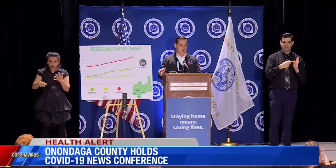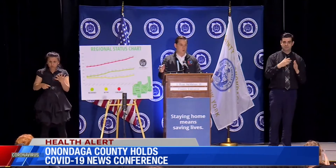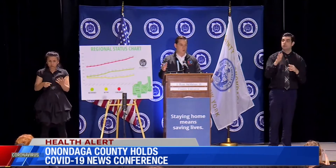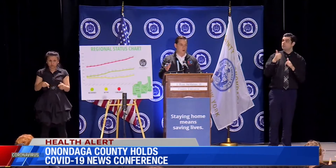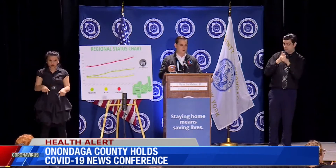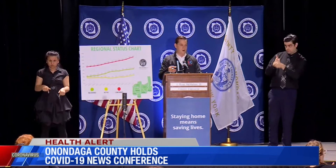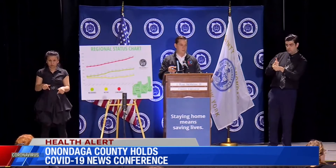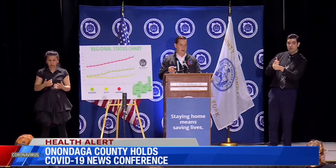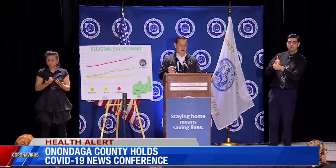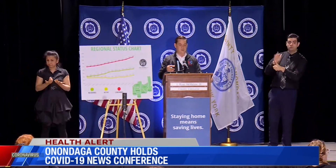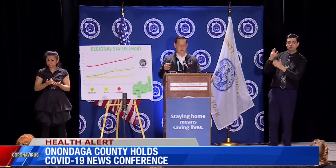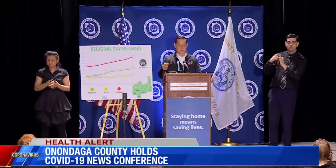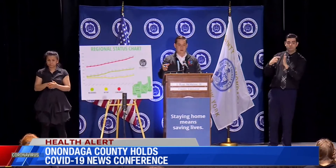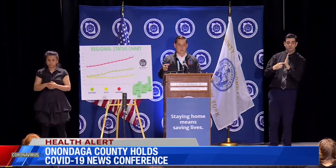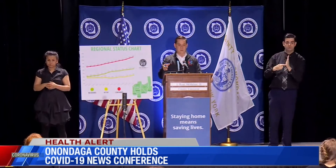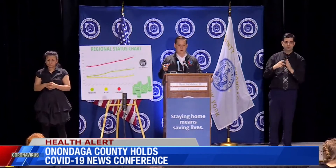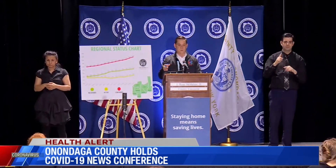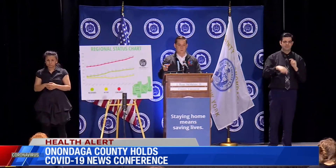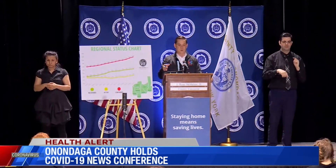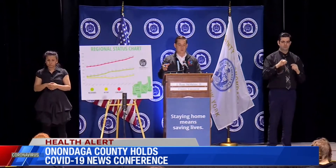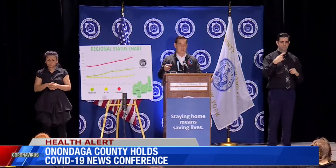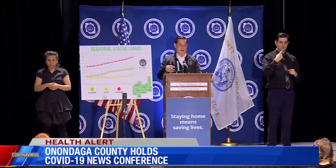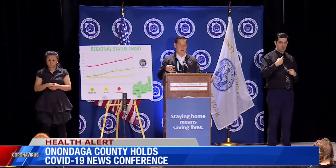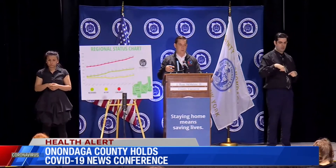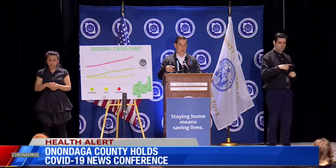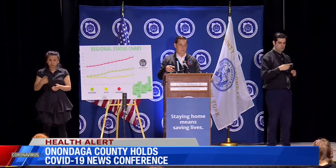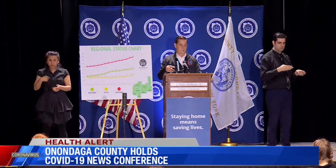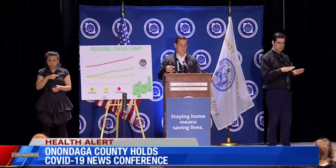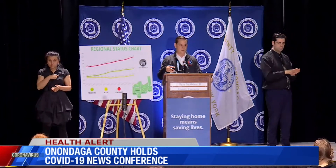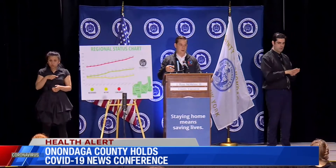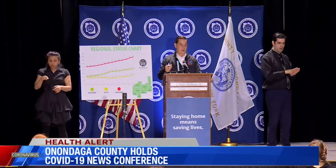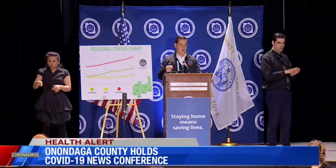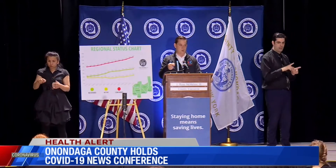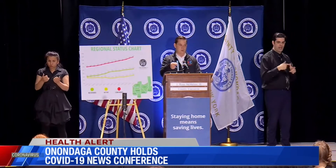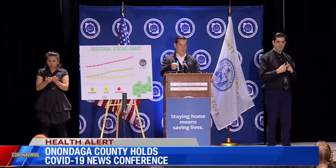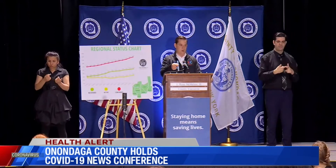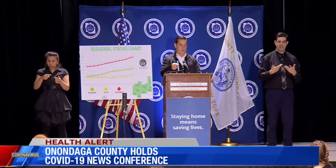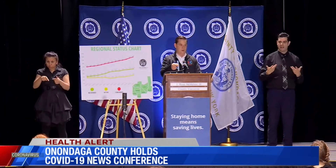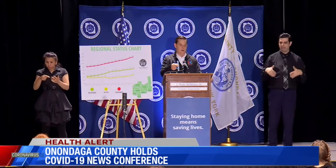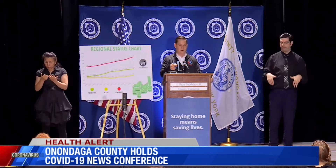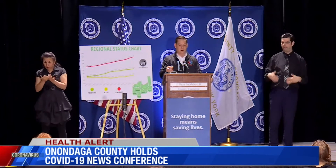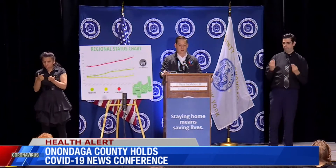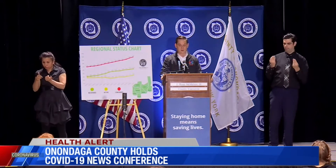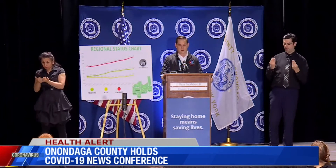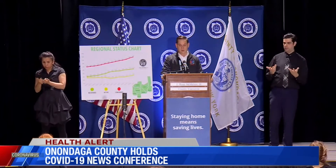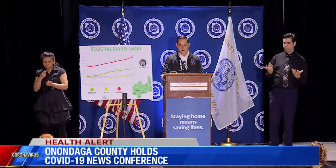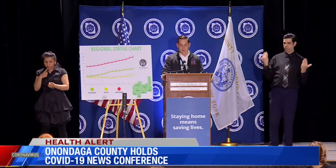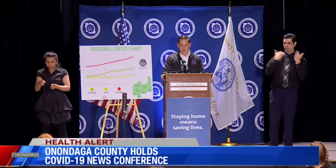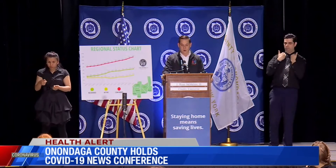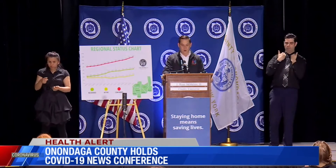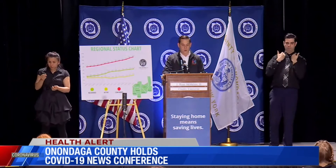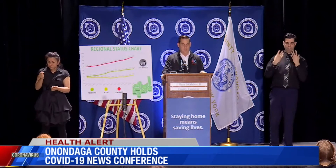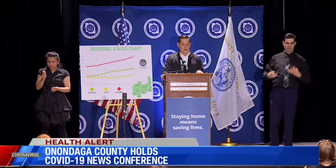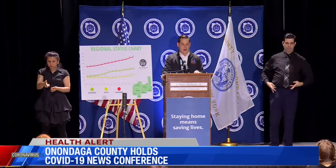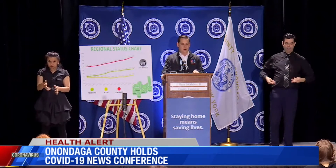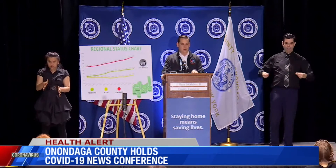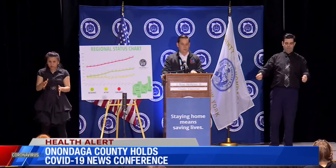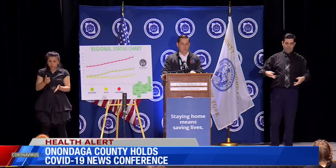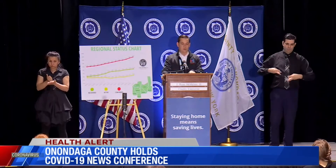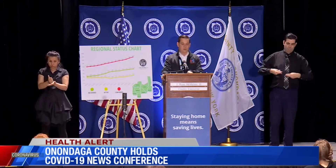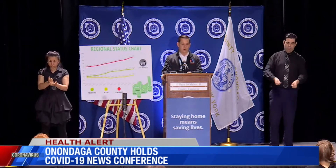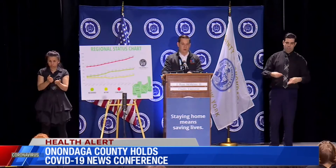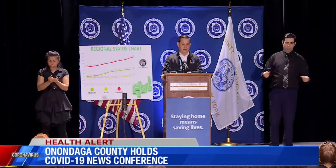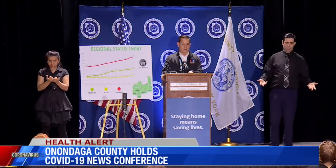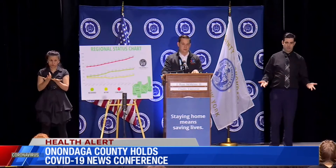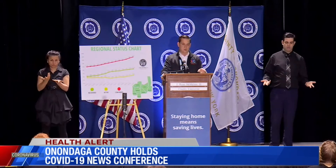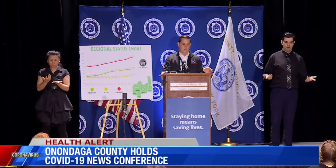you don't do unfunded mandates by telling people you can't operate, and then you don't give them the revenue that they lost. So now,